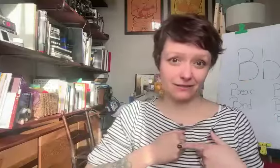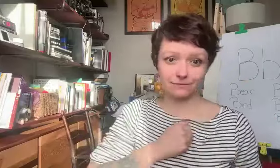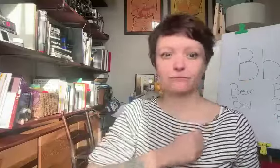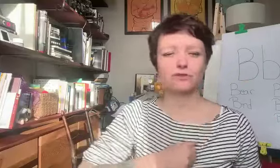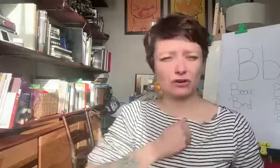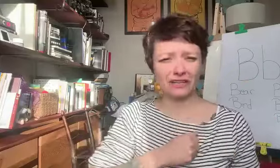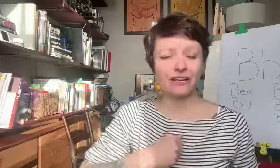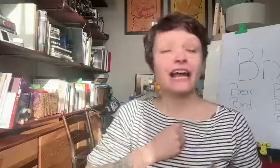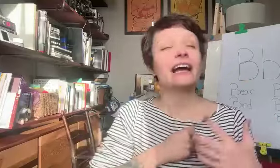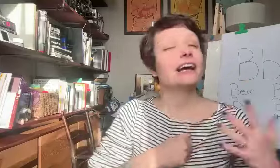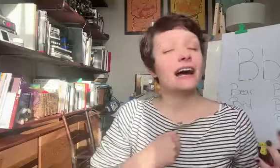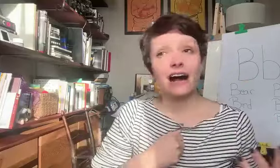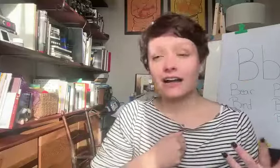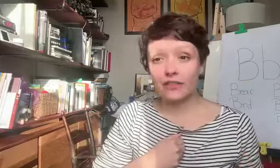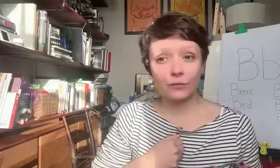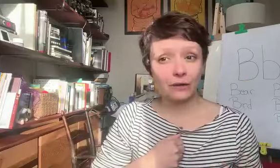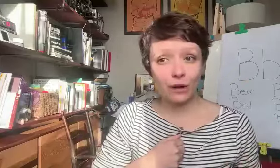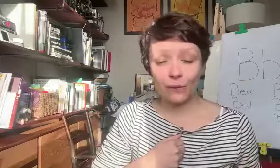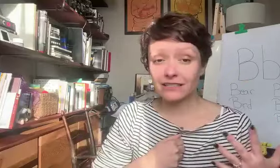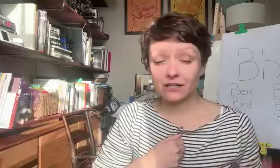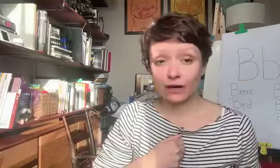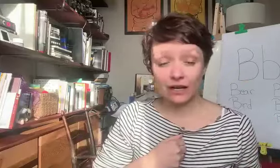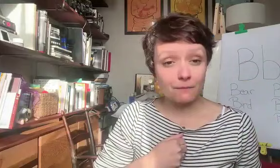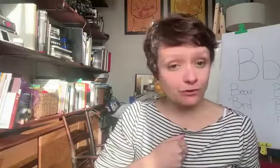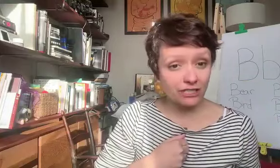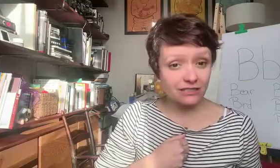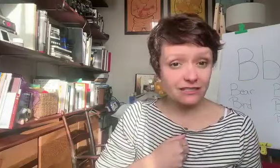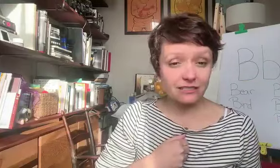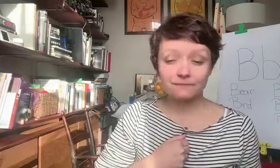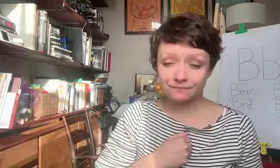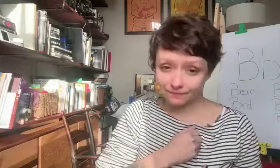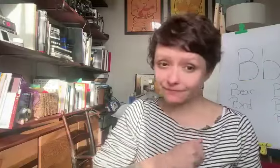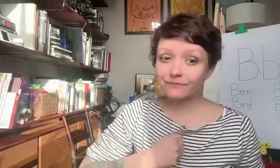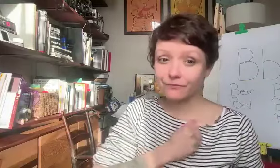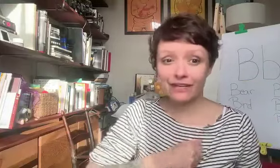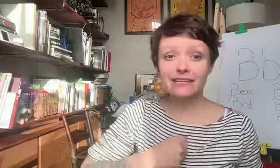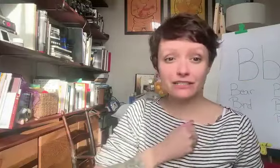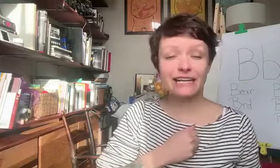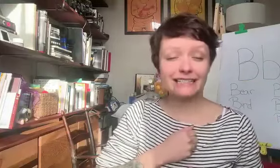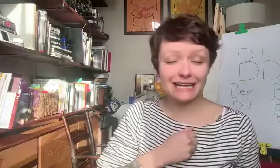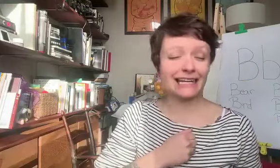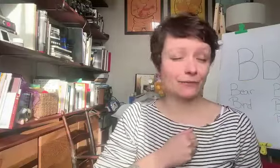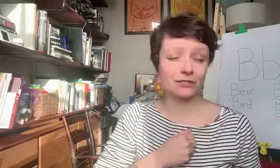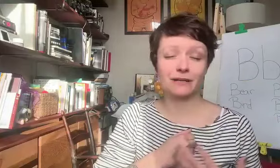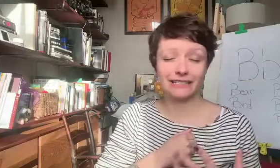fist. Sorry. Another really great way to start working on emotions is in sign language because,